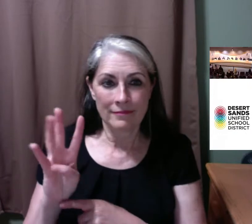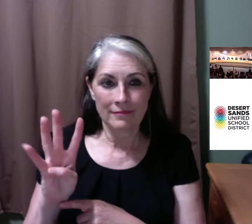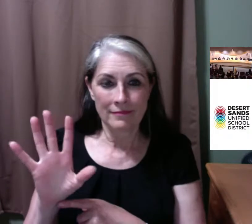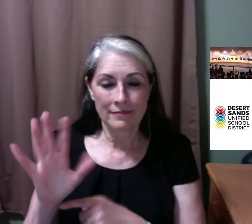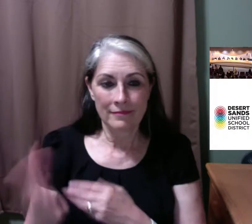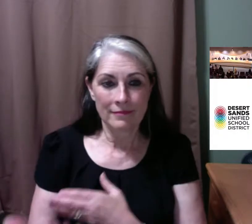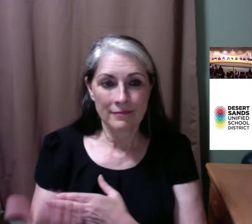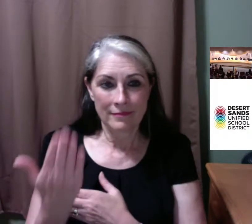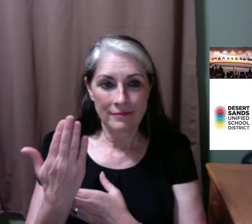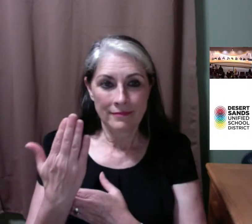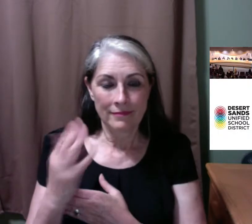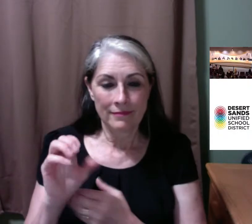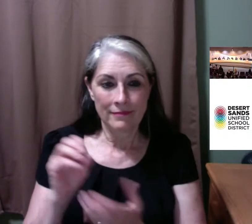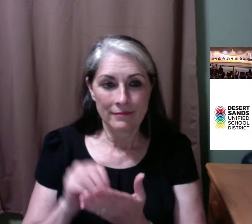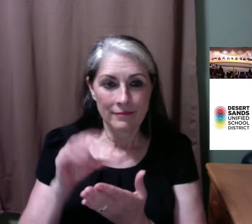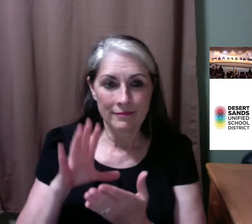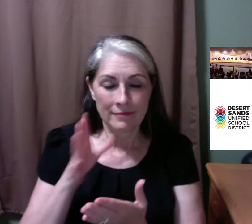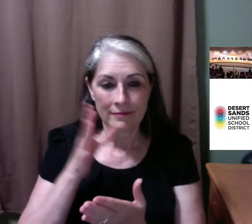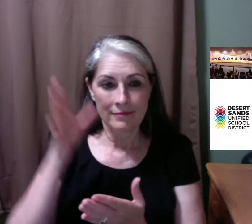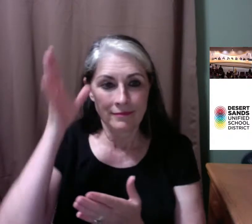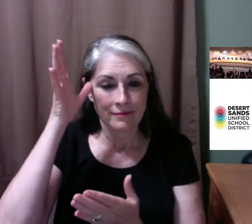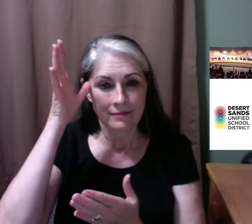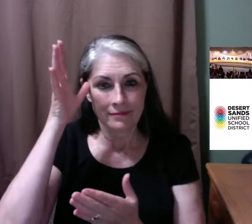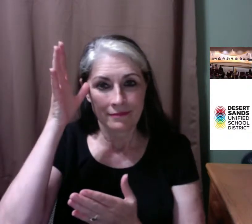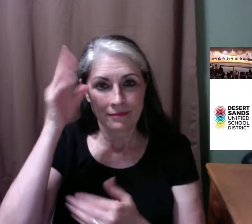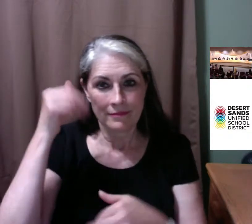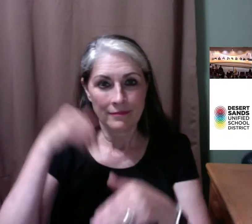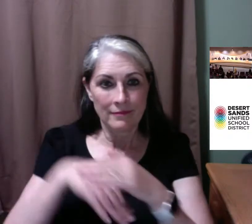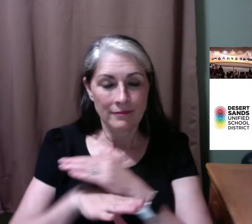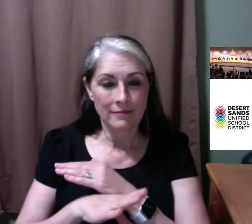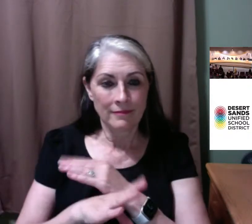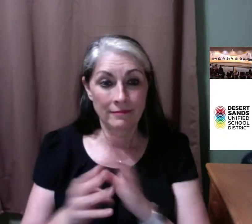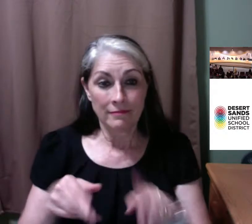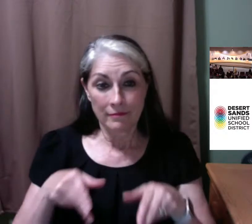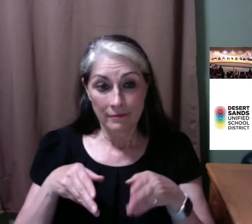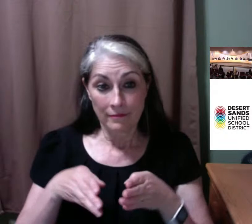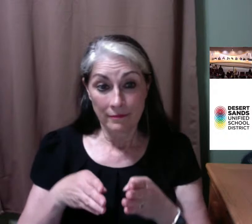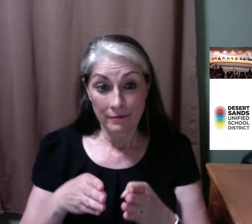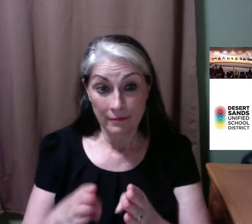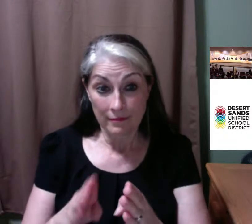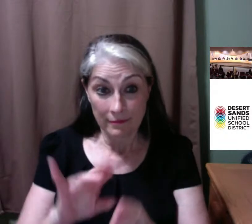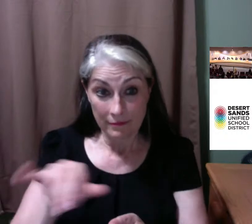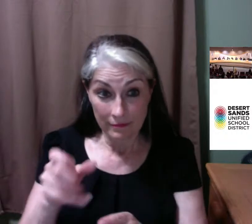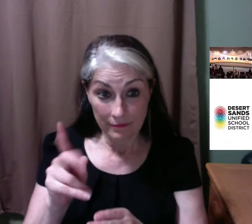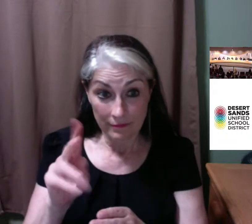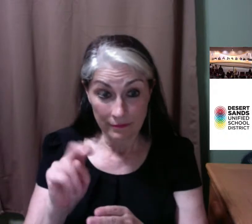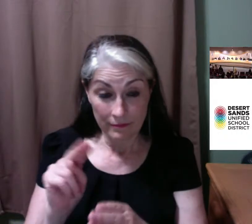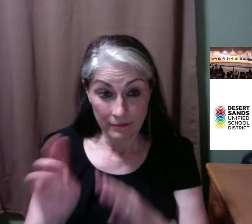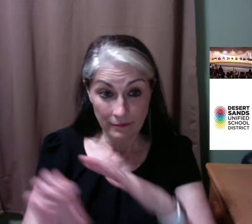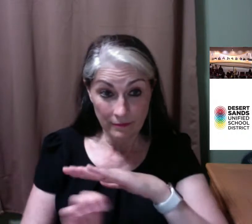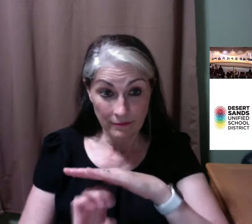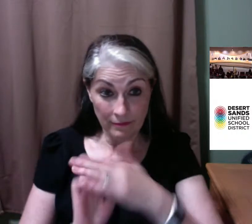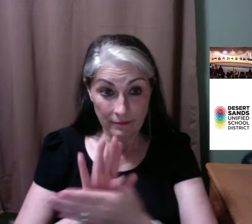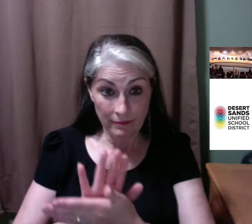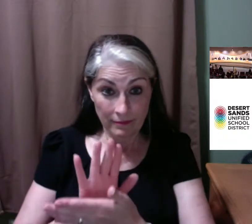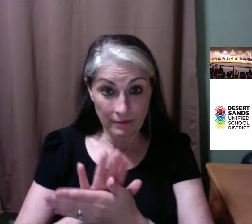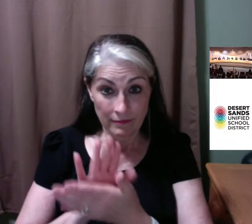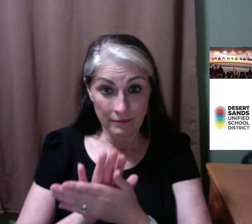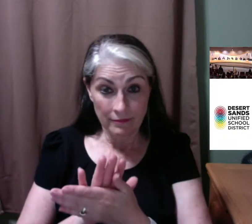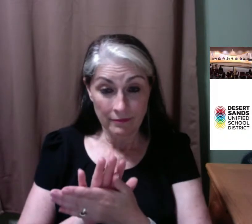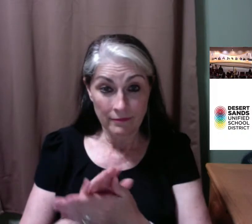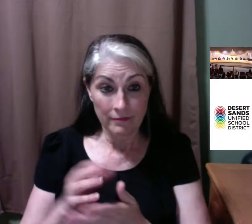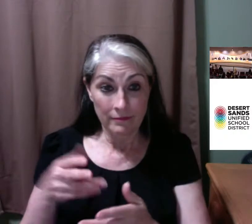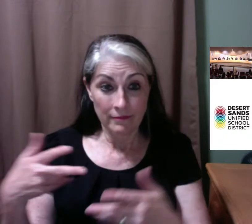a.m., students and parents were walking in the crosswalk to Jackson Elementary School. A